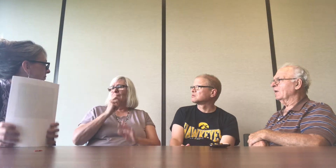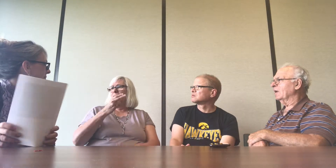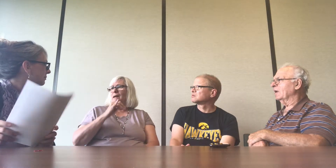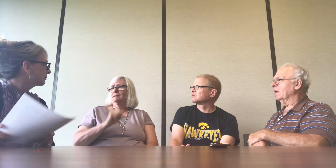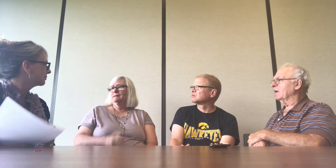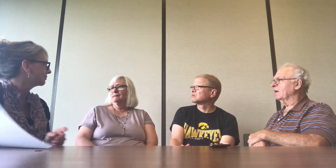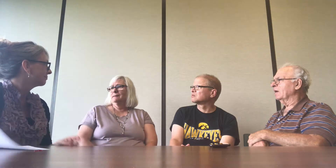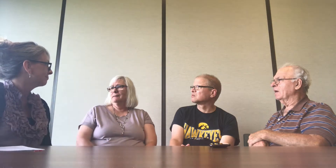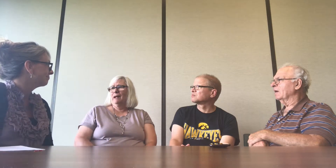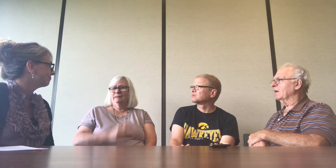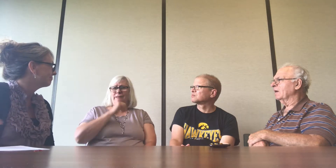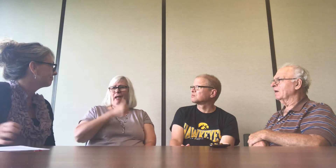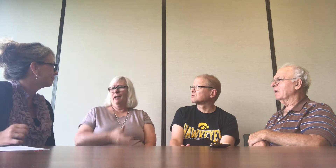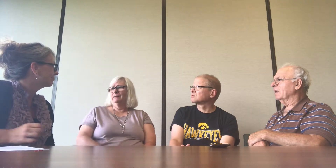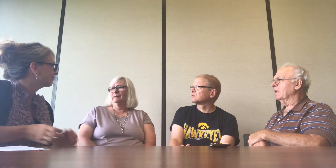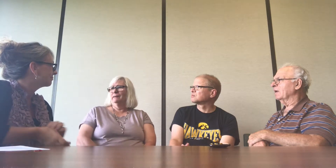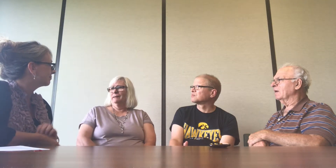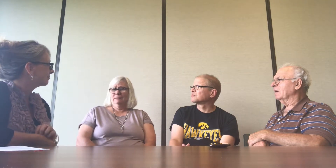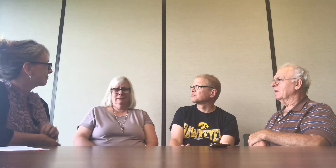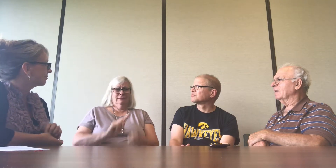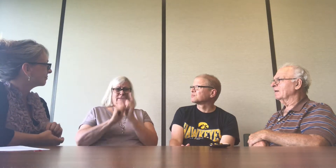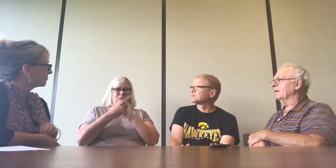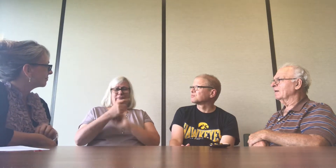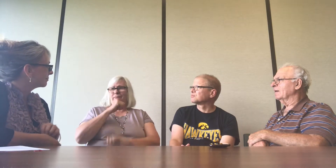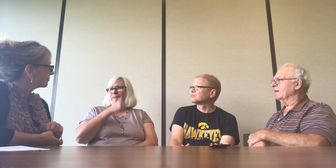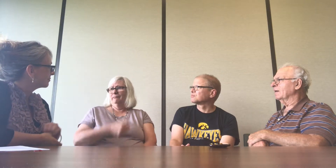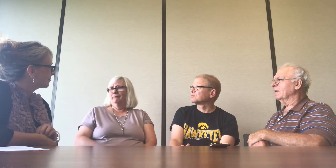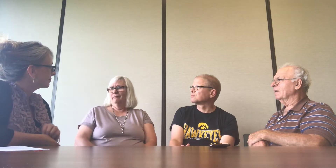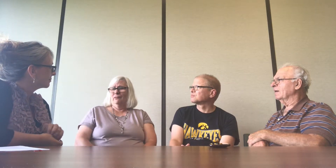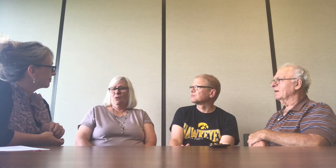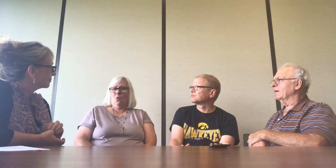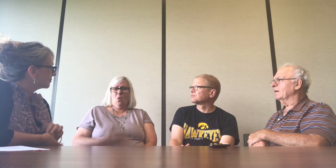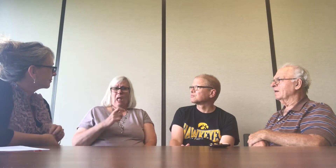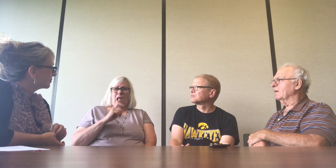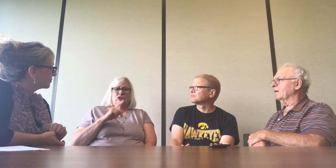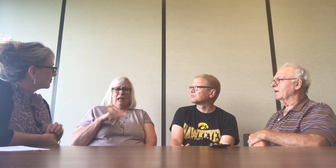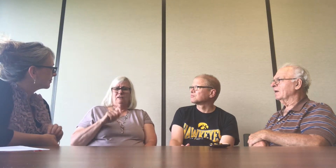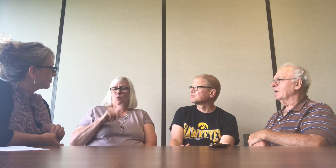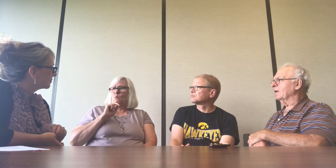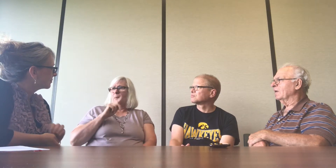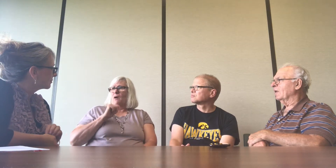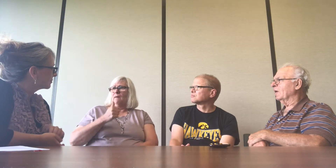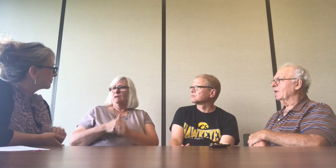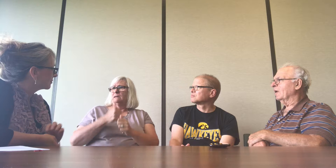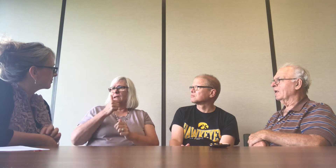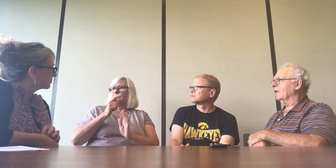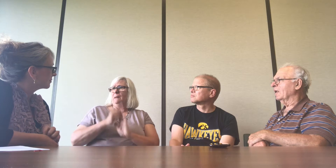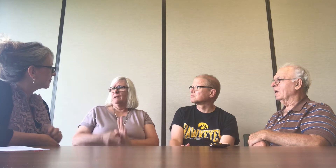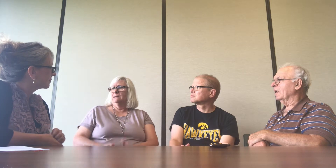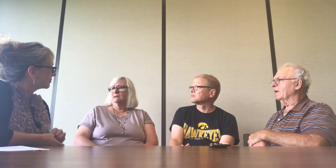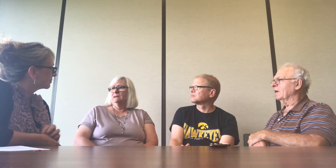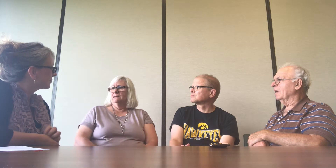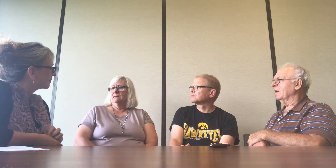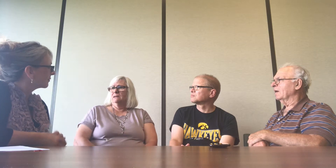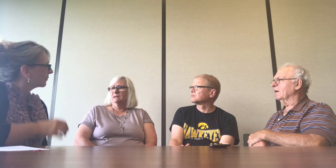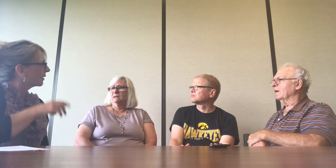the son is not telling the mother every 10 minutes where they are going. Why should she have to report every 10 minutes?